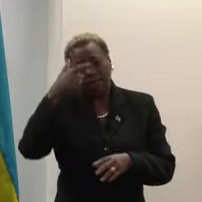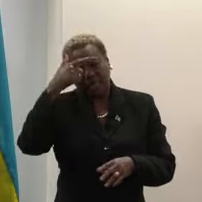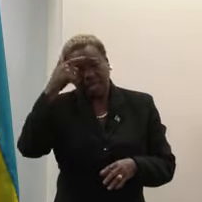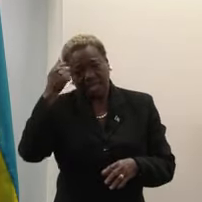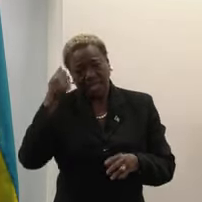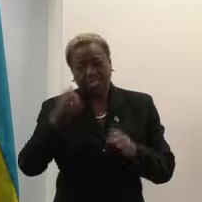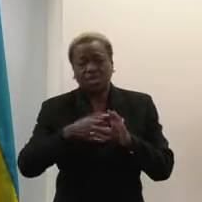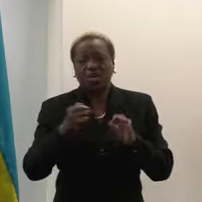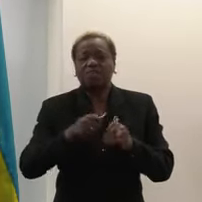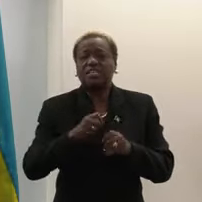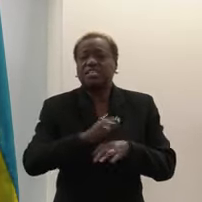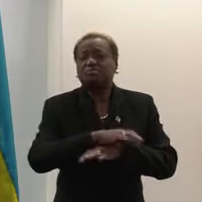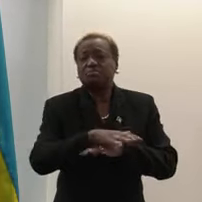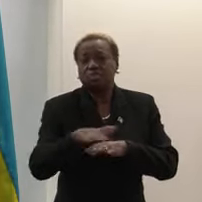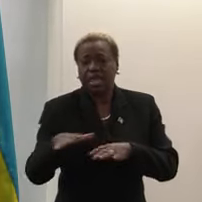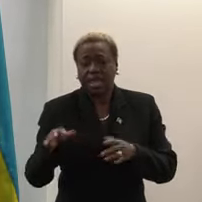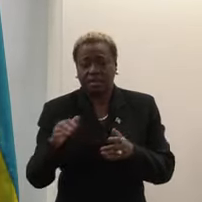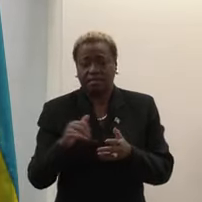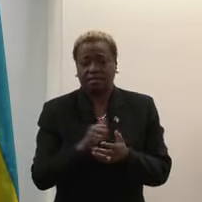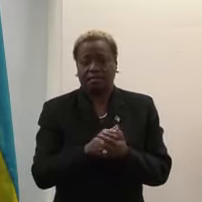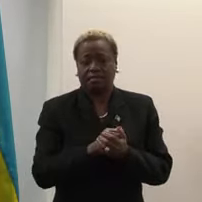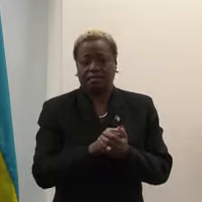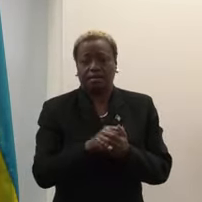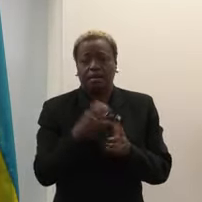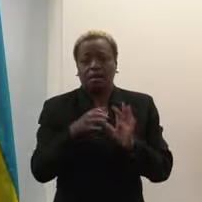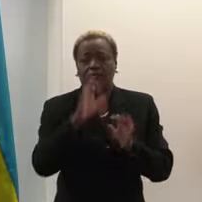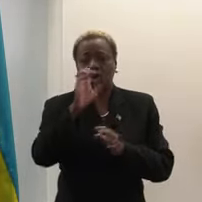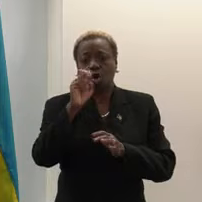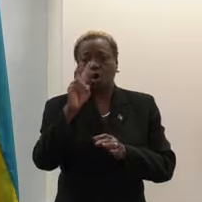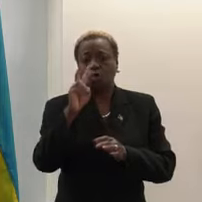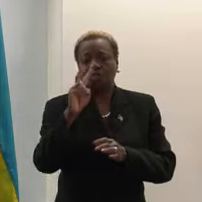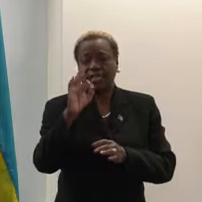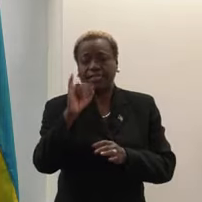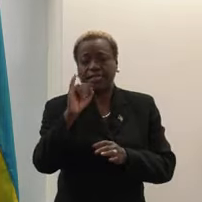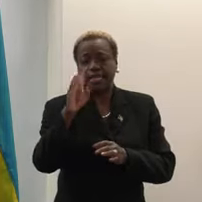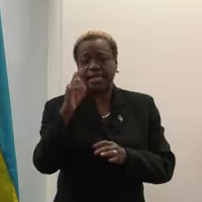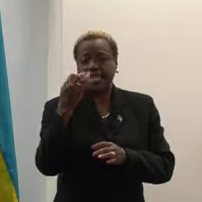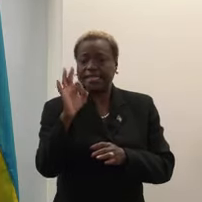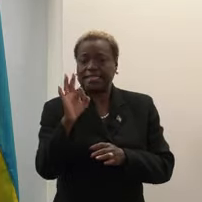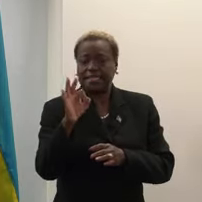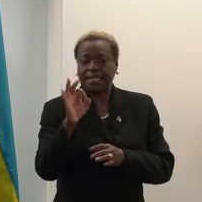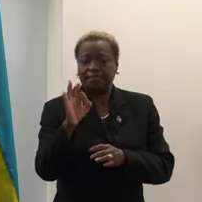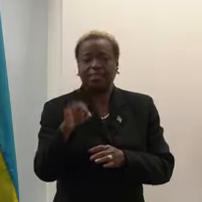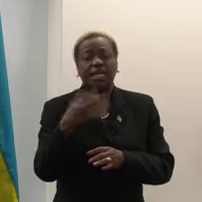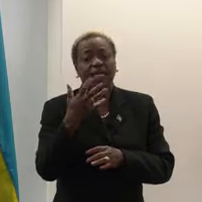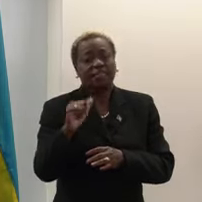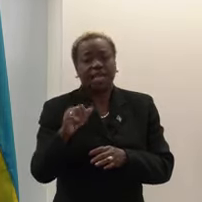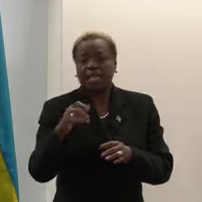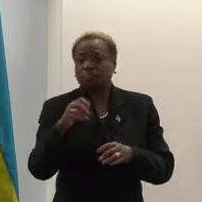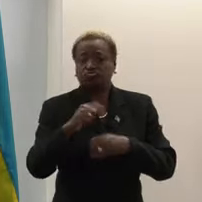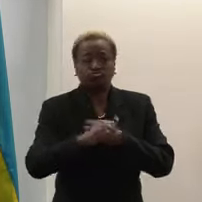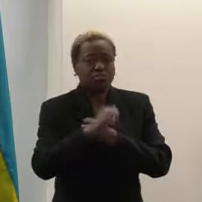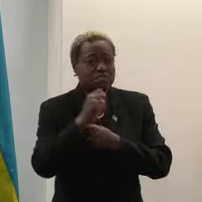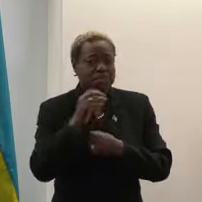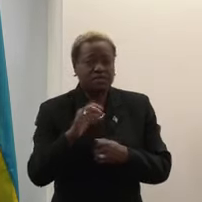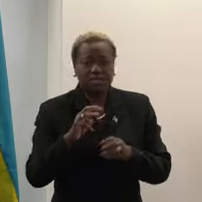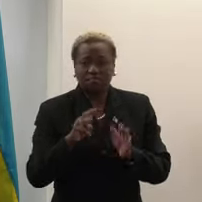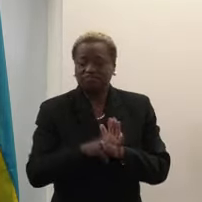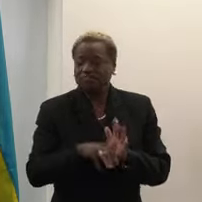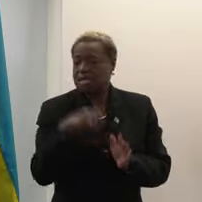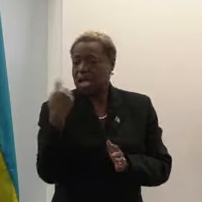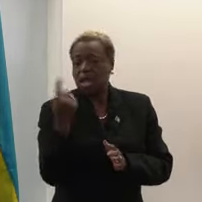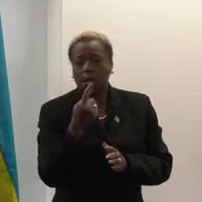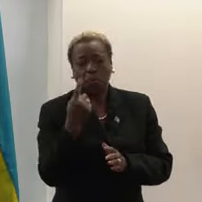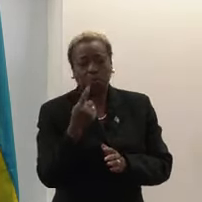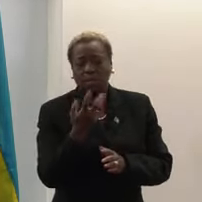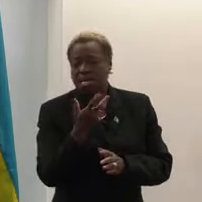contagious COVID-19 is. They endured treatment alone. They got